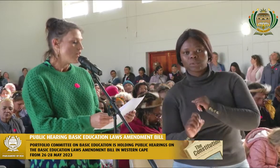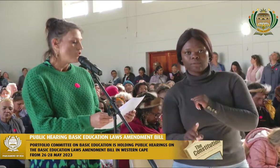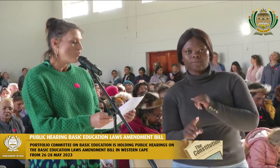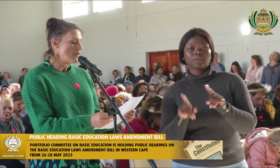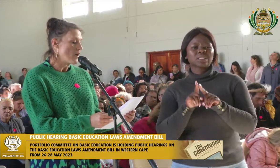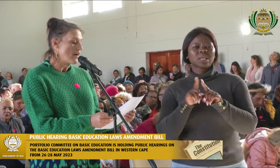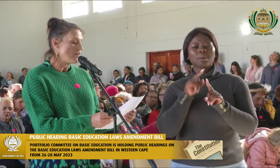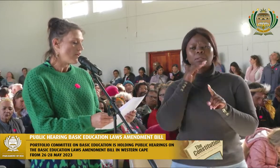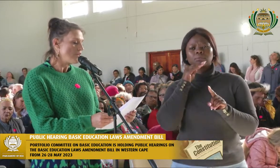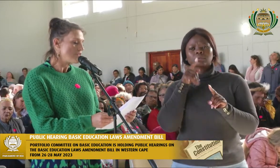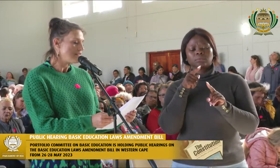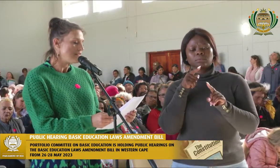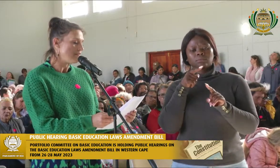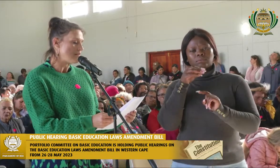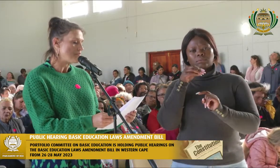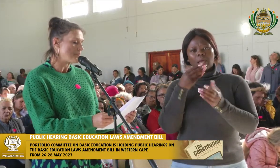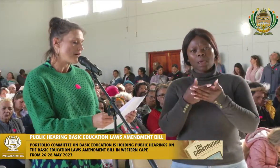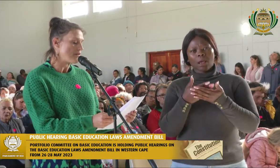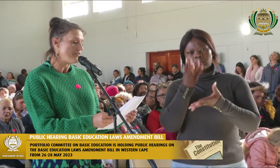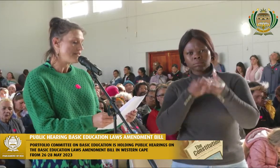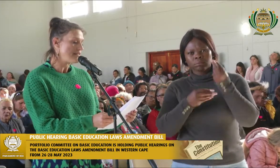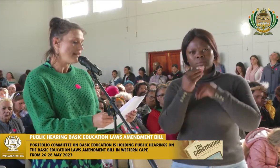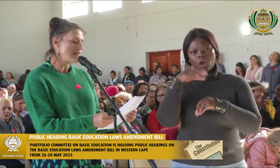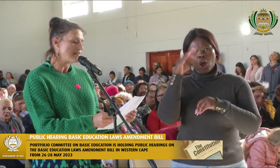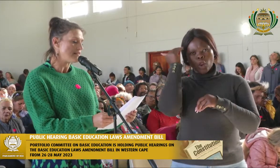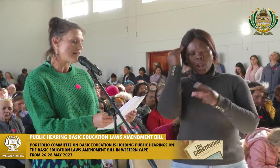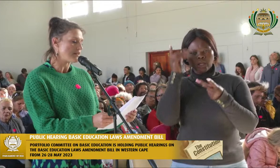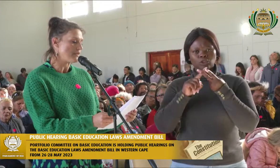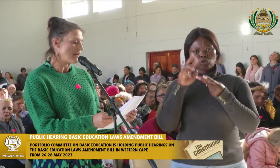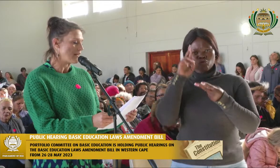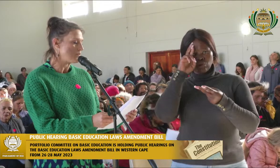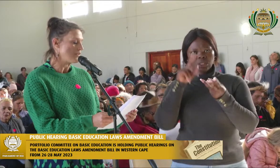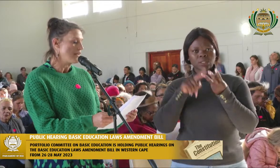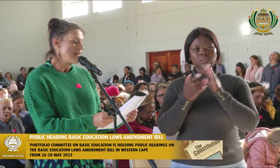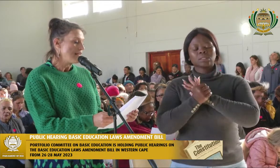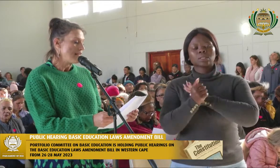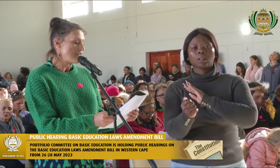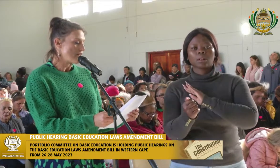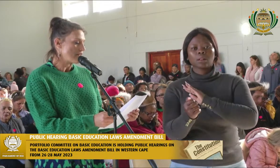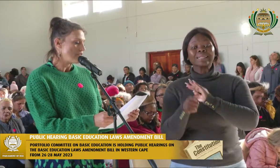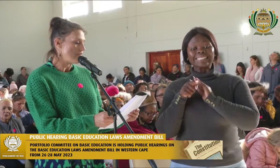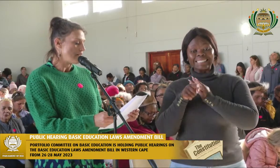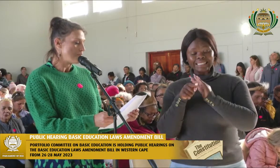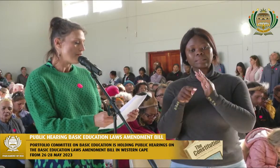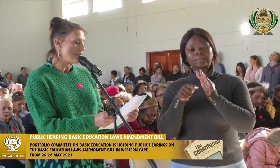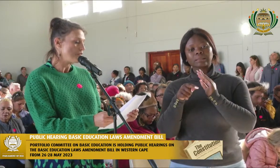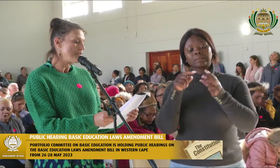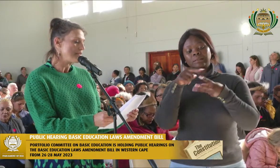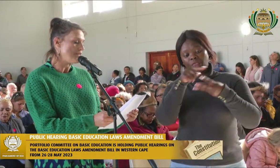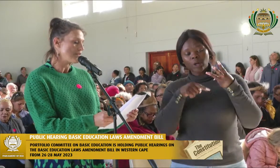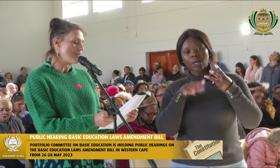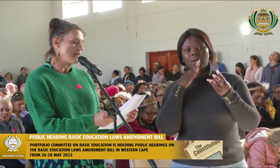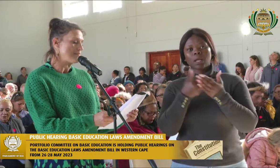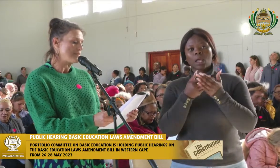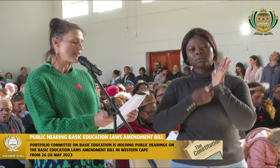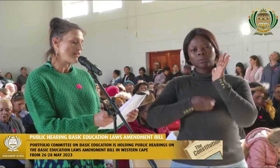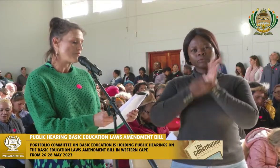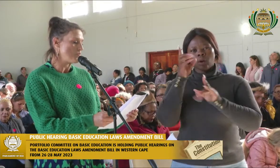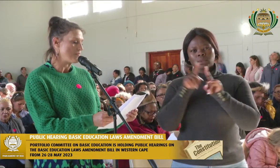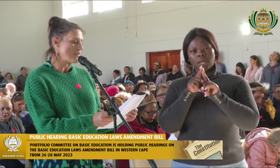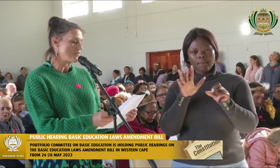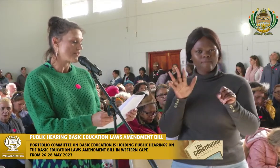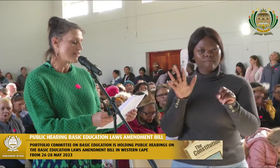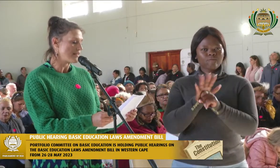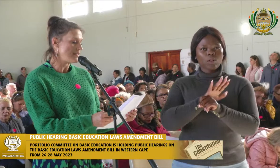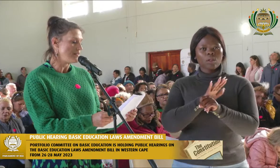unique, to acquire knowledge, develop the power of reasoning and skills that will enable the child to develop their full potential and become a